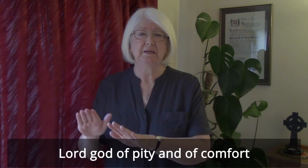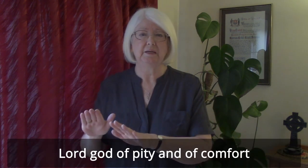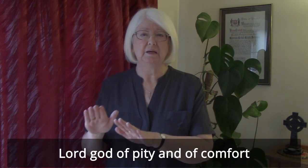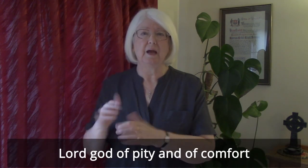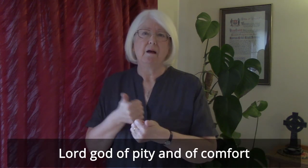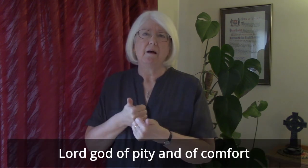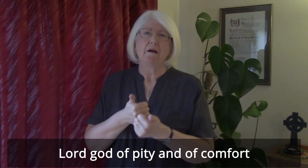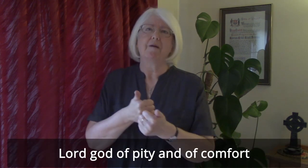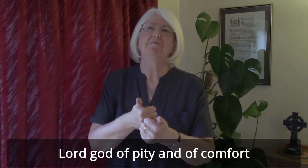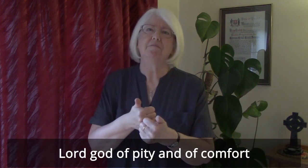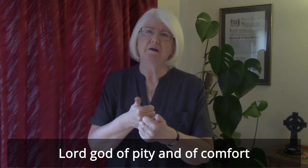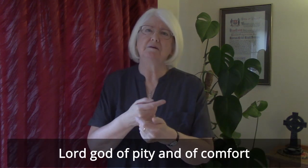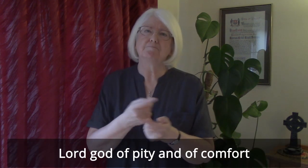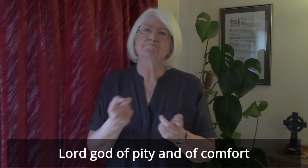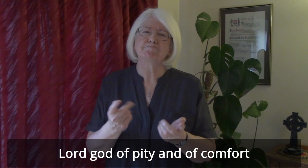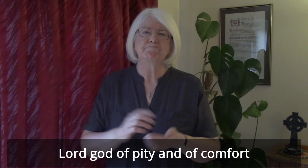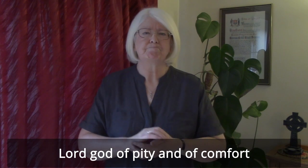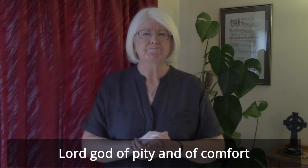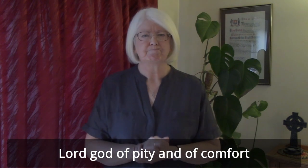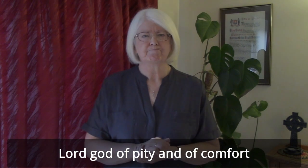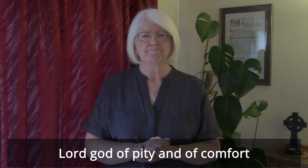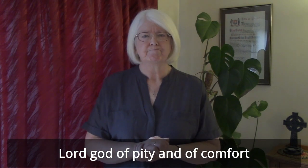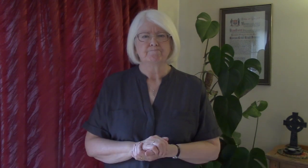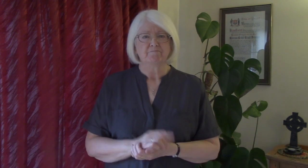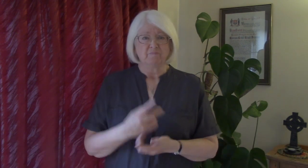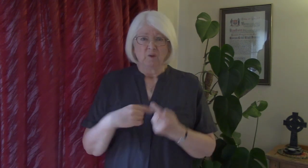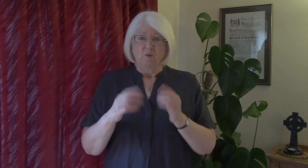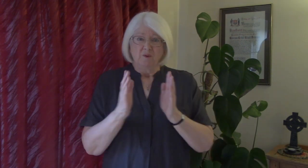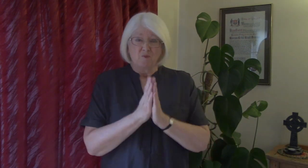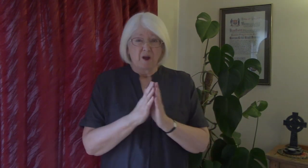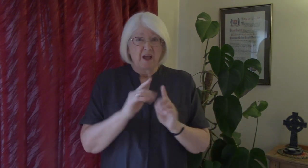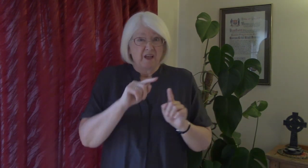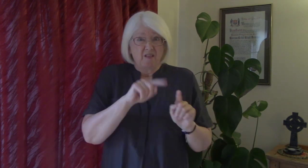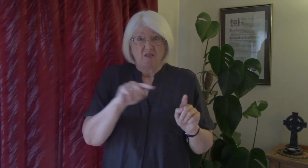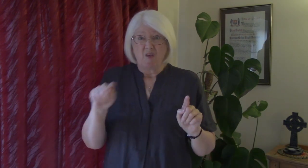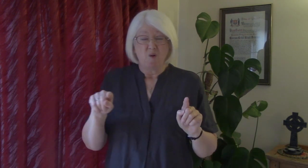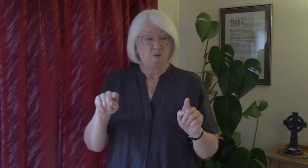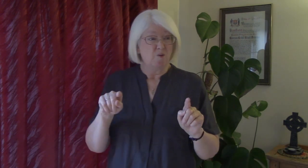Lord God of pity and of comfort,